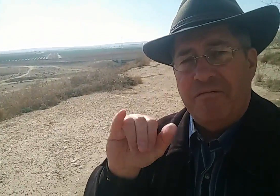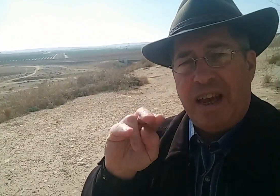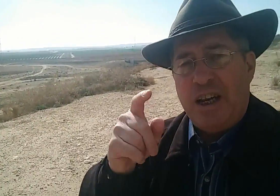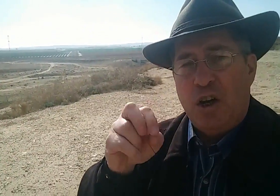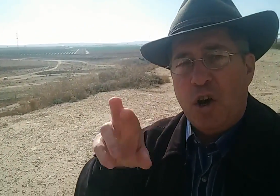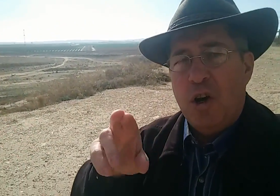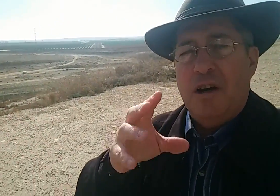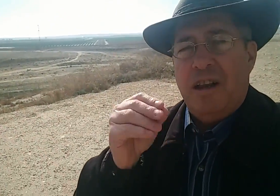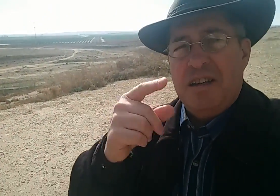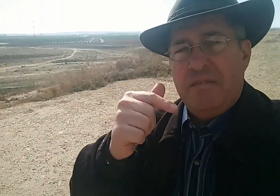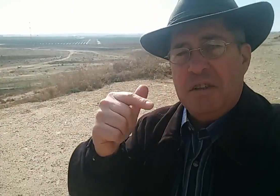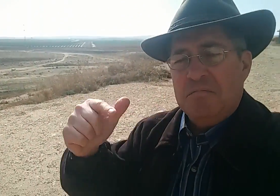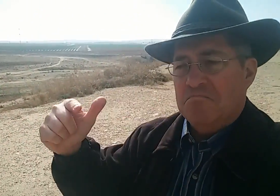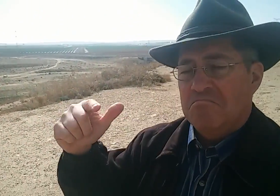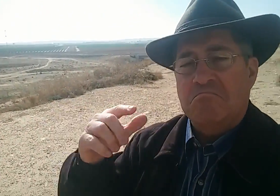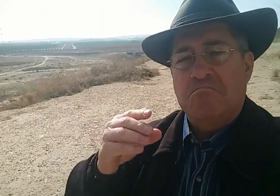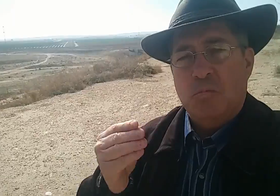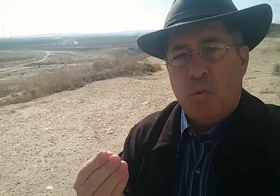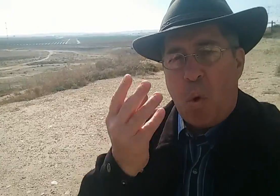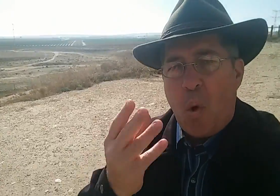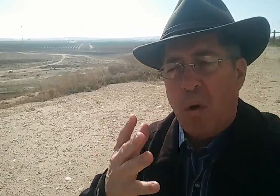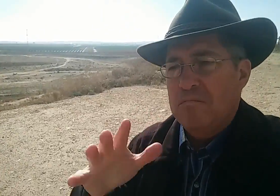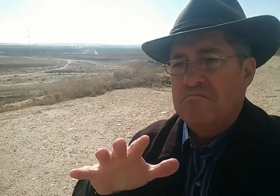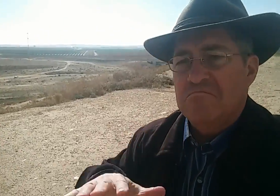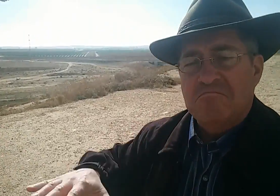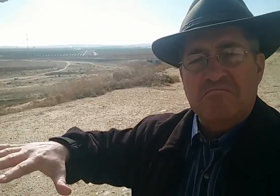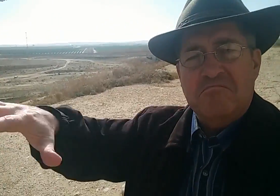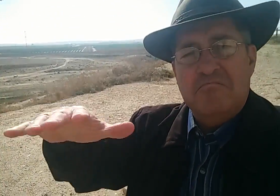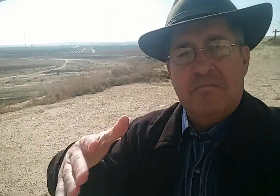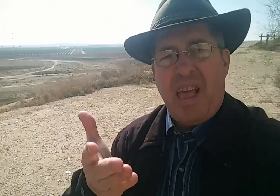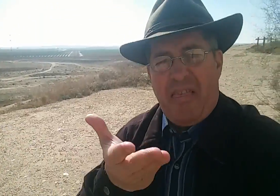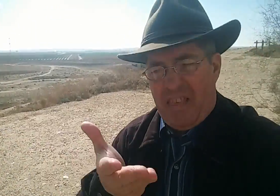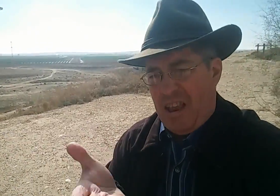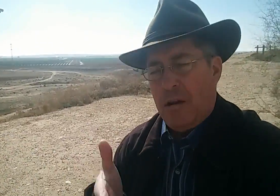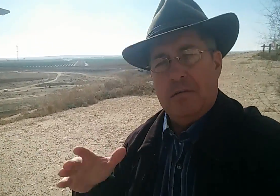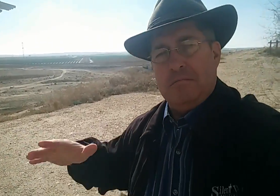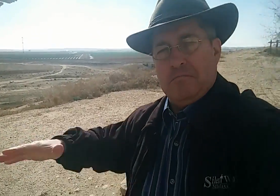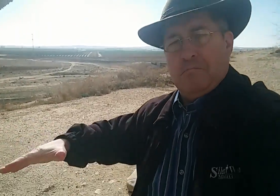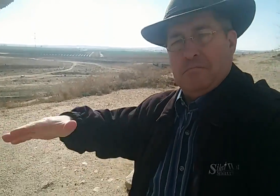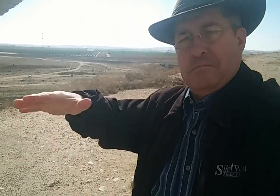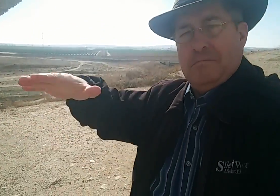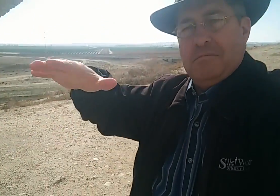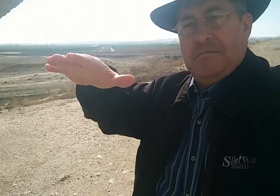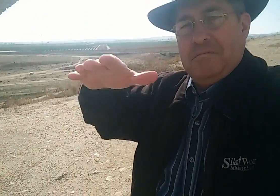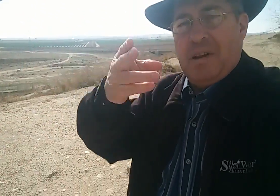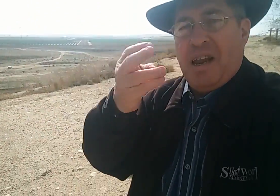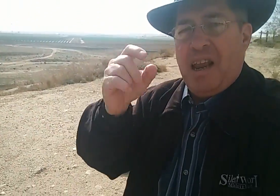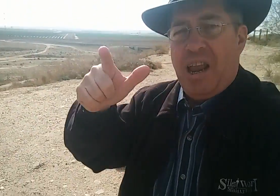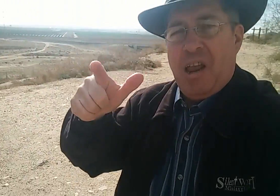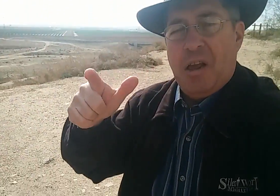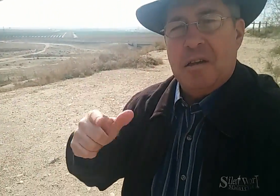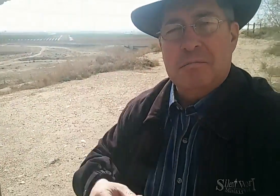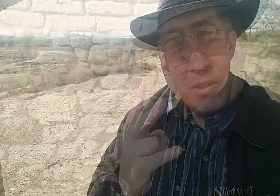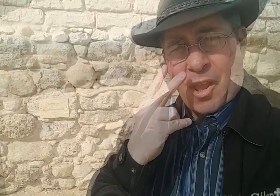This would have been planted in vineyards and various things that would grow in this area. So we're up on a hill.